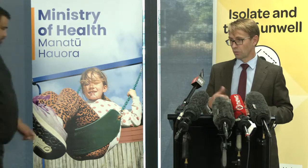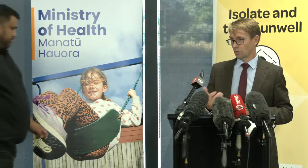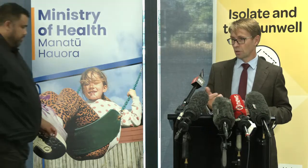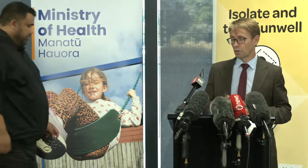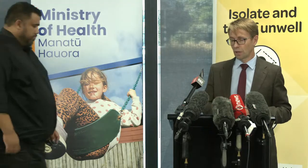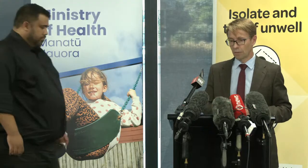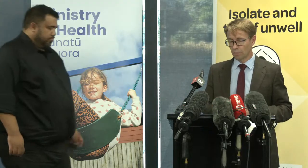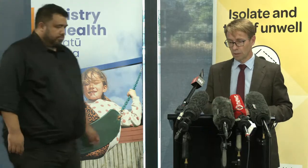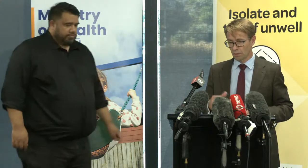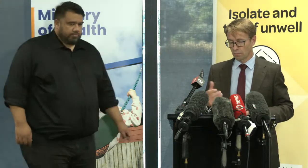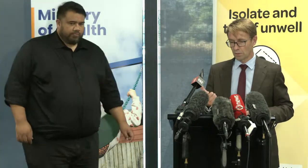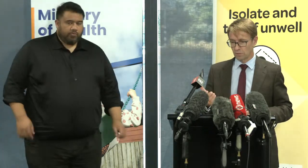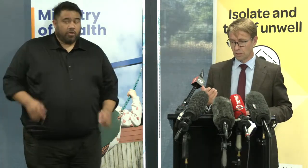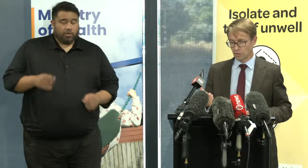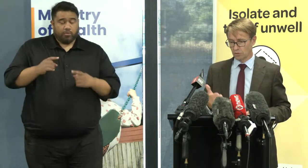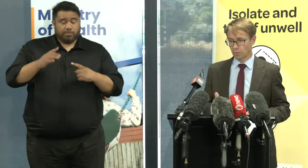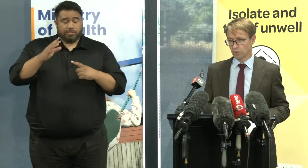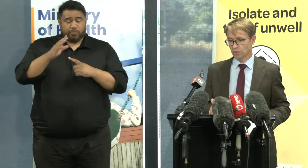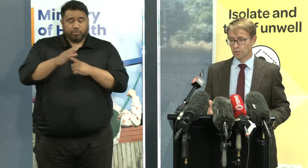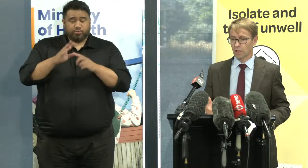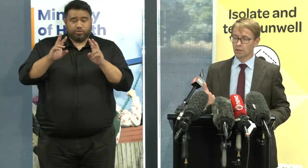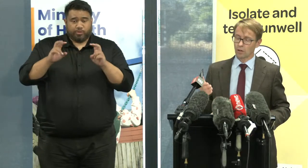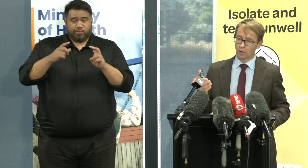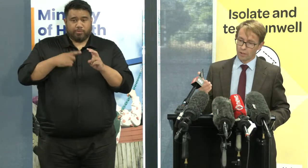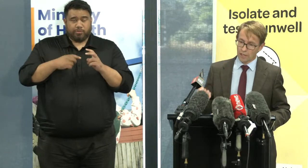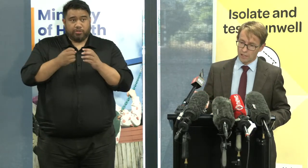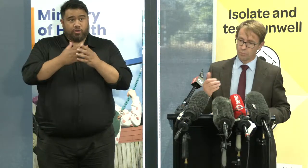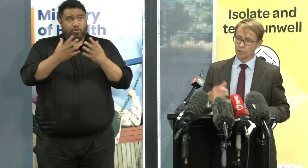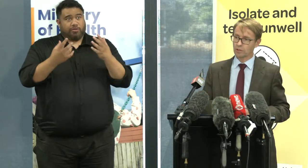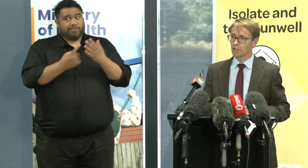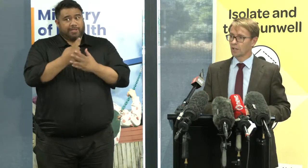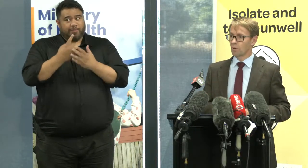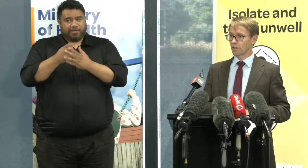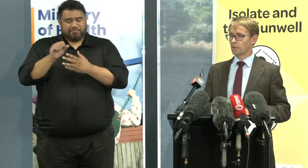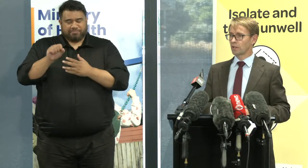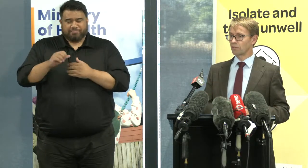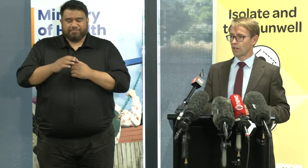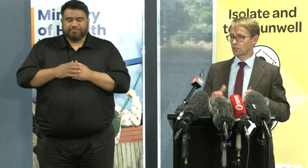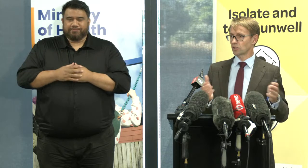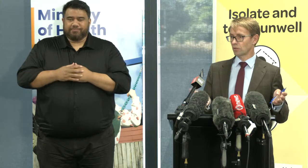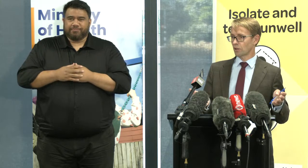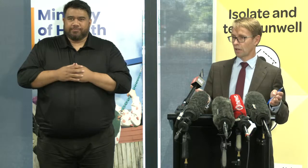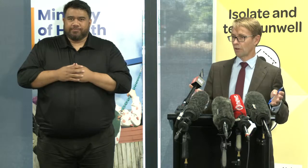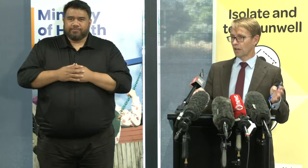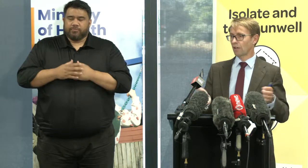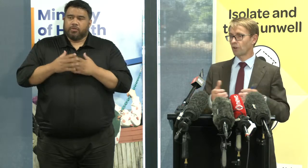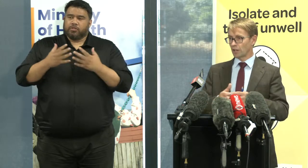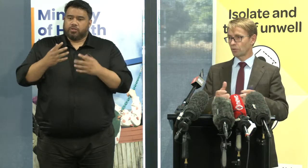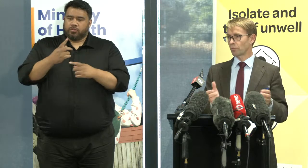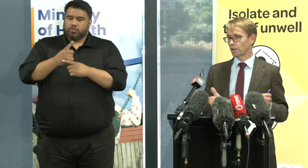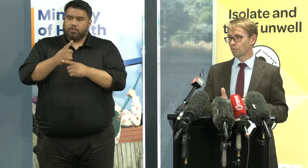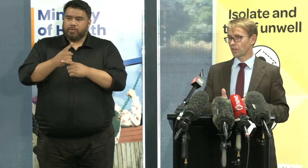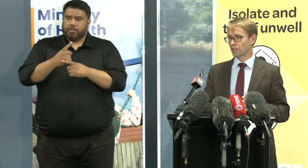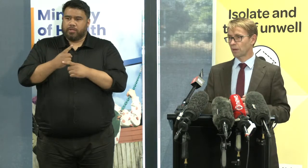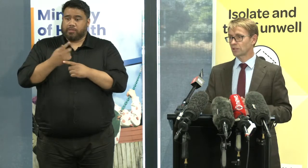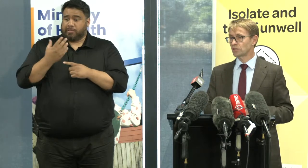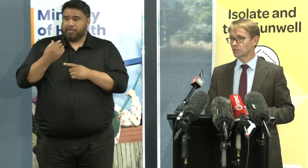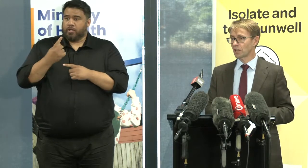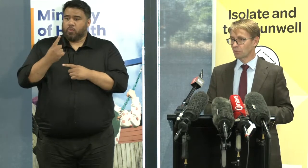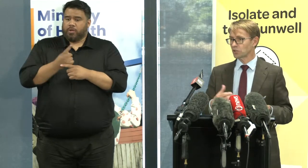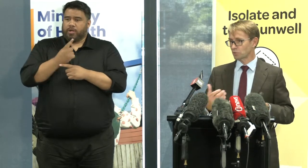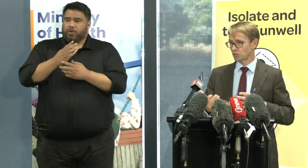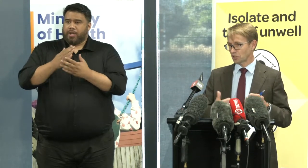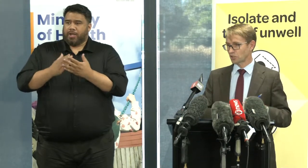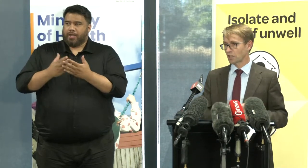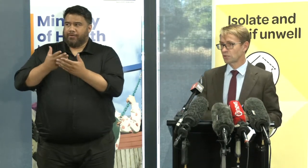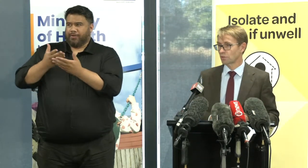but I'll give you as much response as I can. On the latter point, one of the advantages of the hour and a half I had with my counterparts